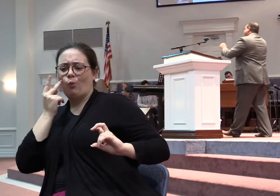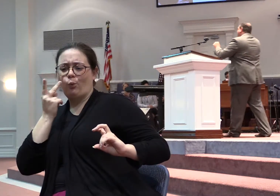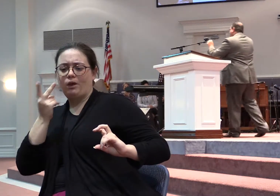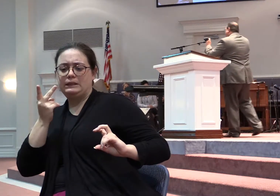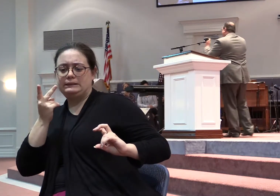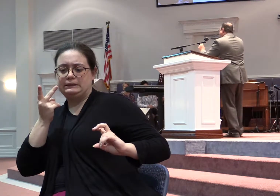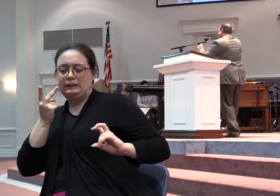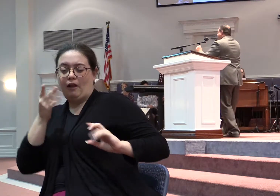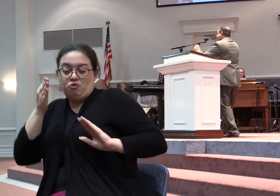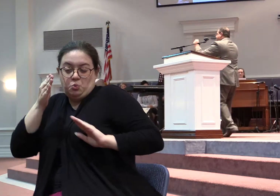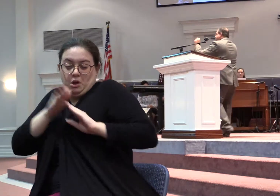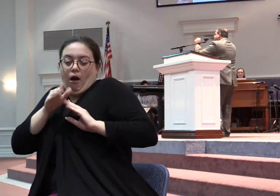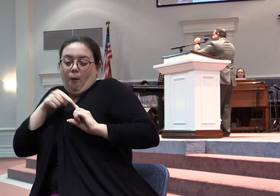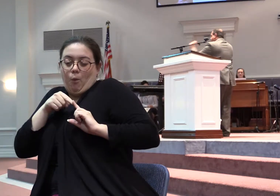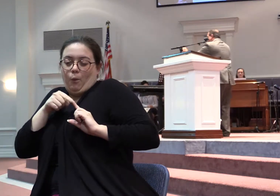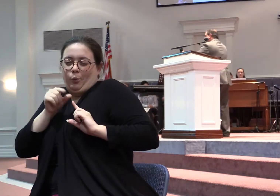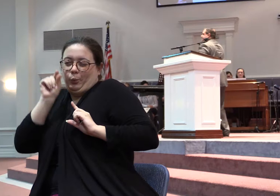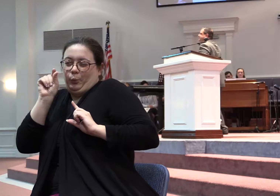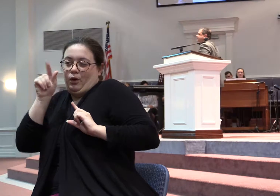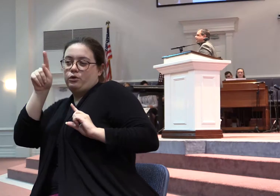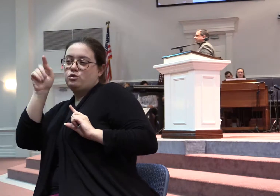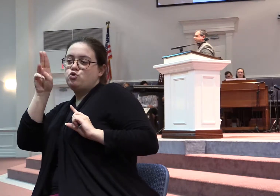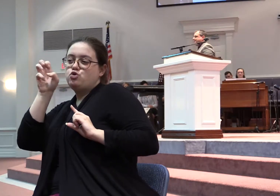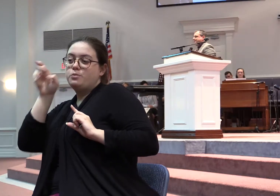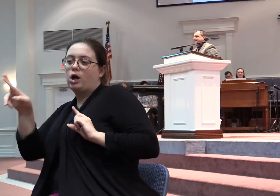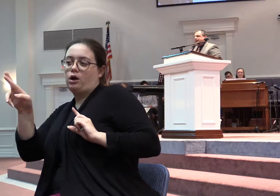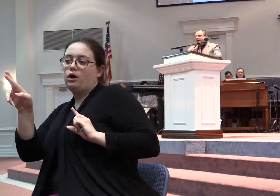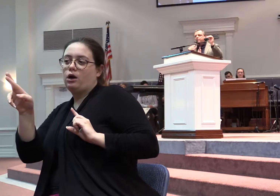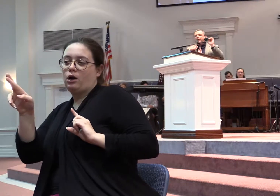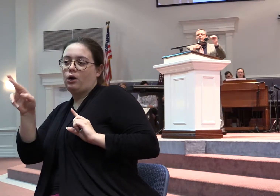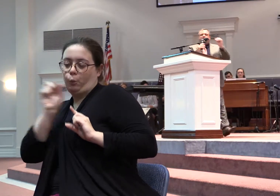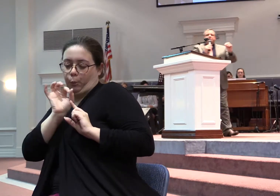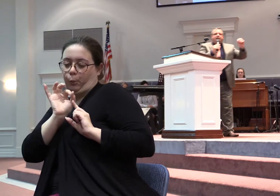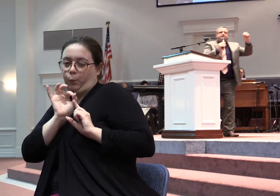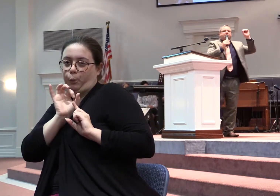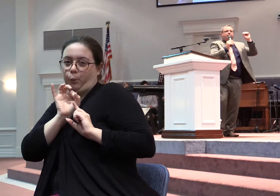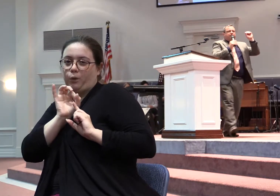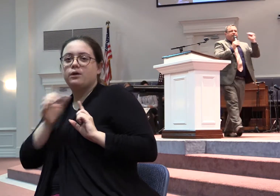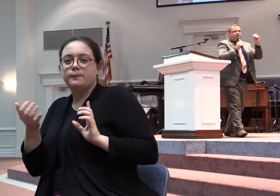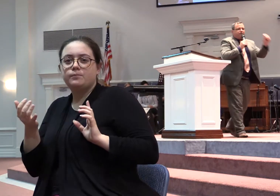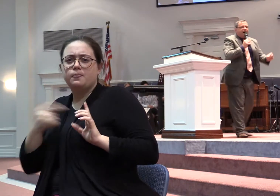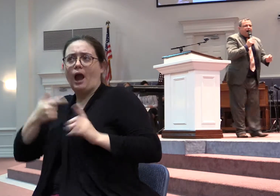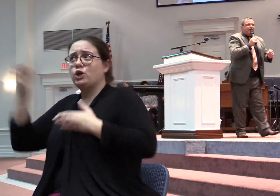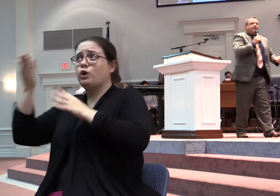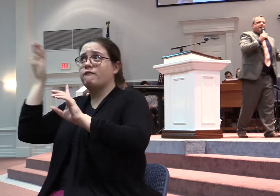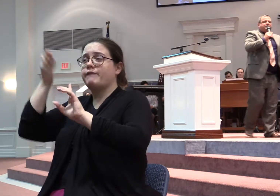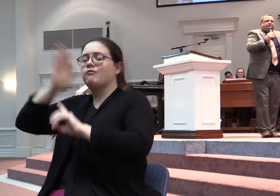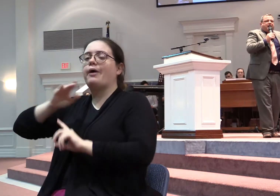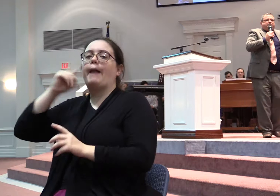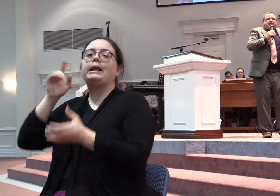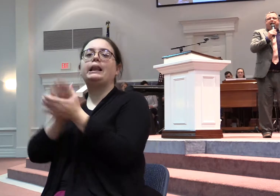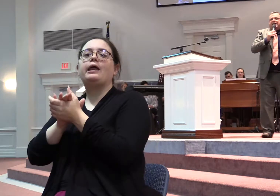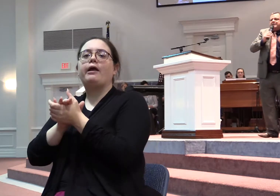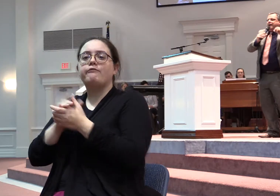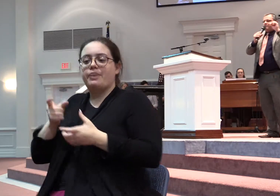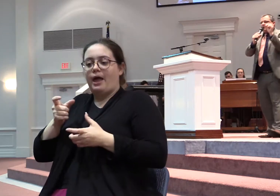tip of your appendix, there was a little tumor. And I really believe, because I serve a faithful God, that he took that